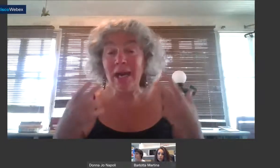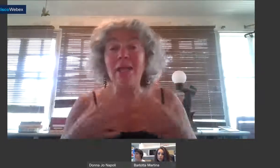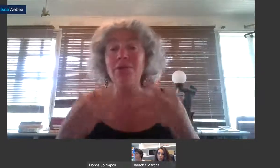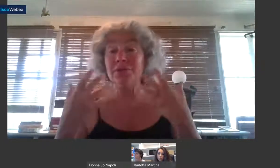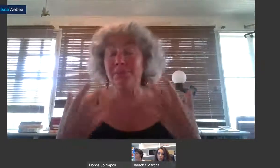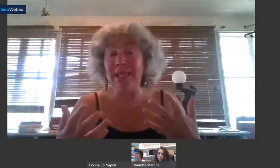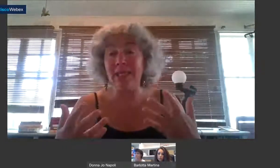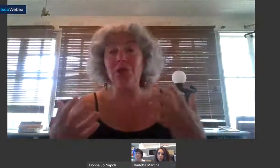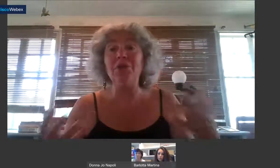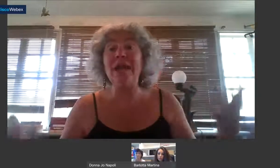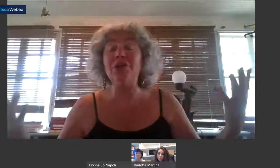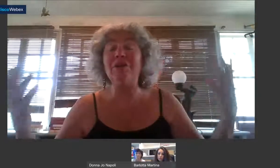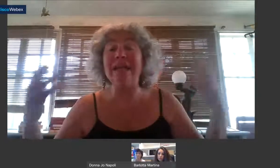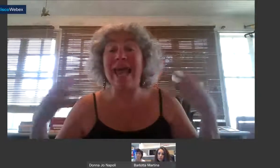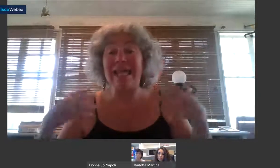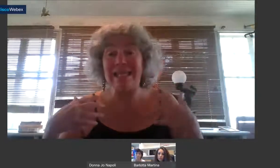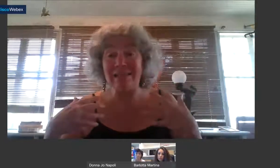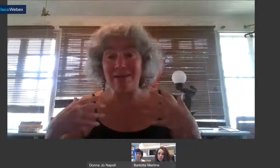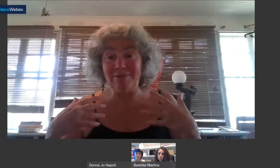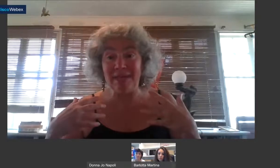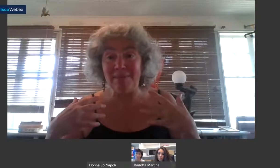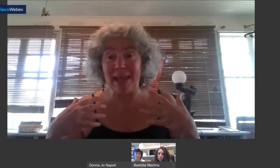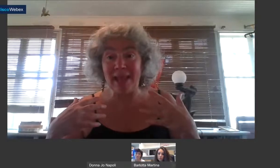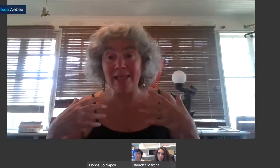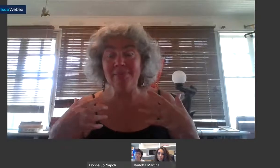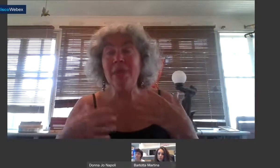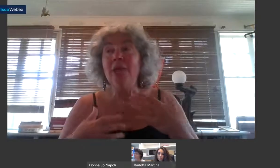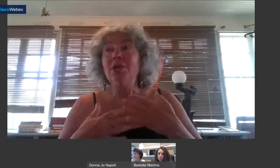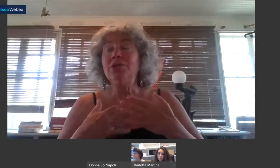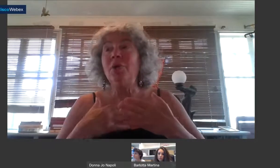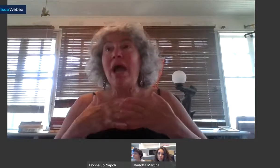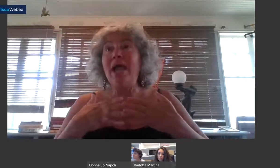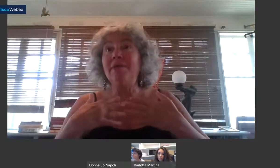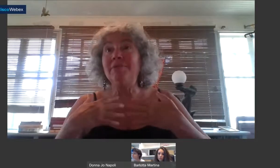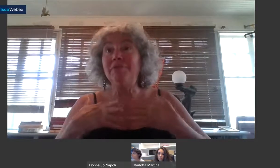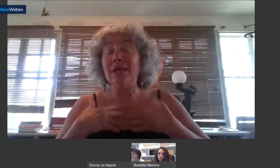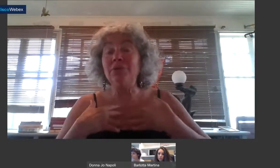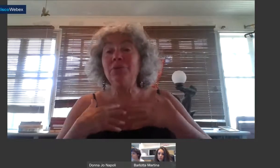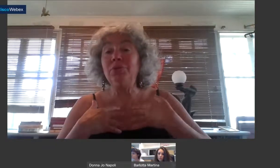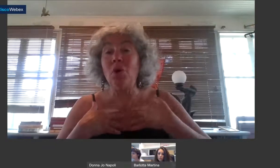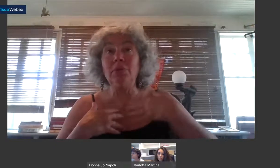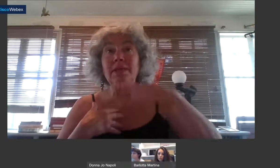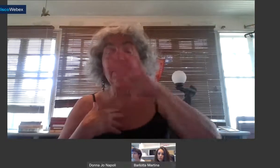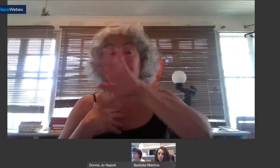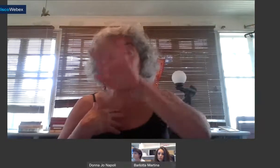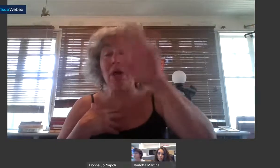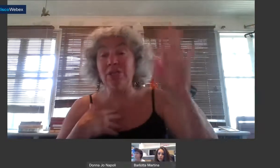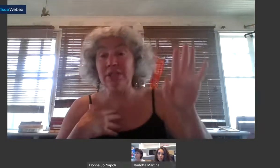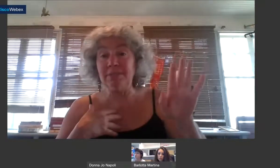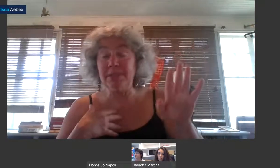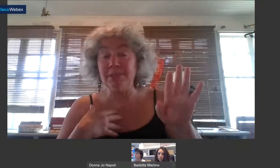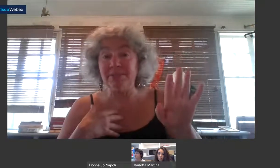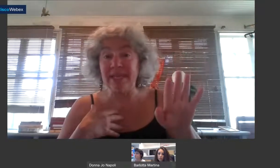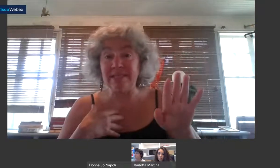and you're speaking, you're lacking that feedback. So I have a friend who told me that she watches people's